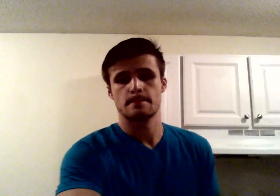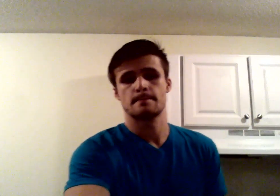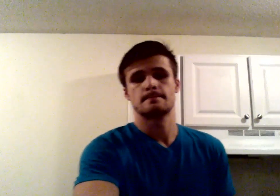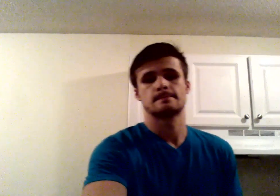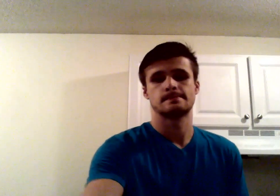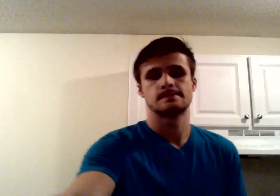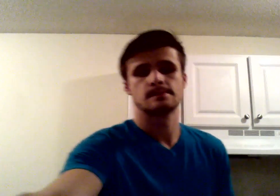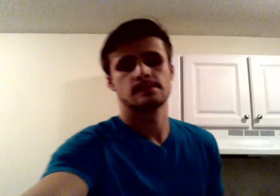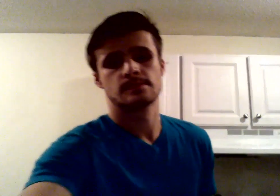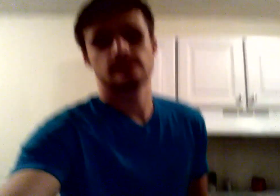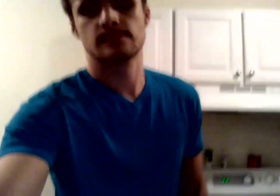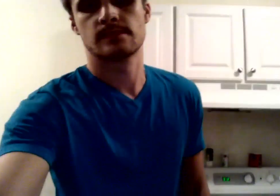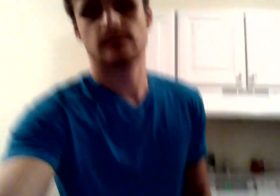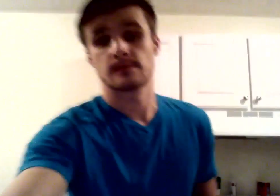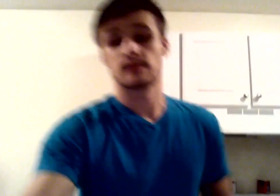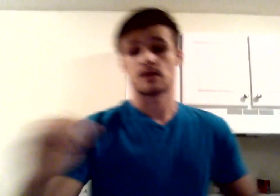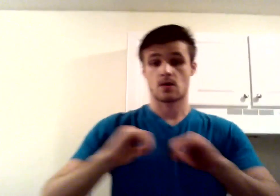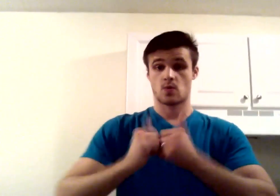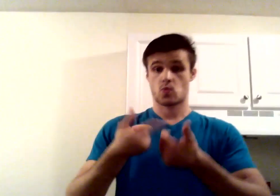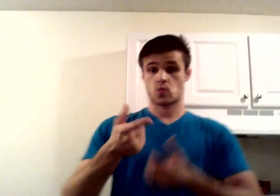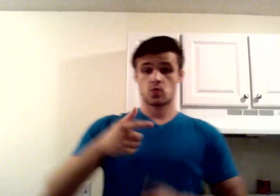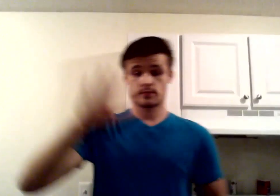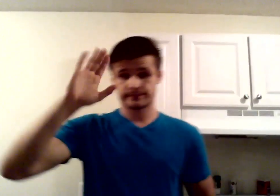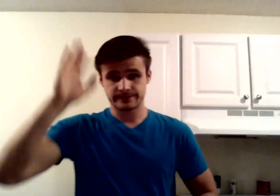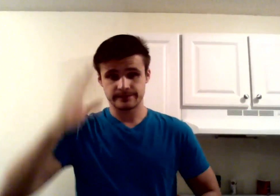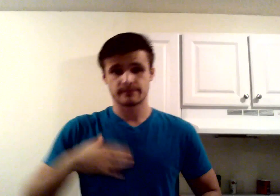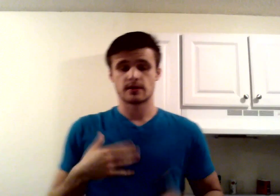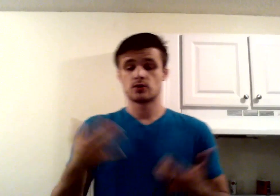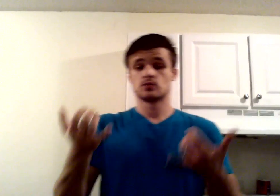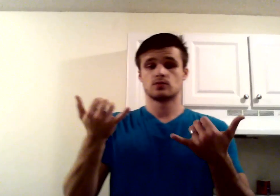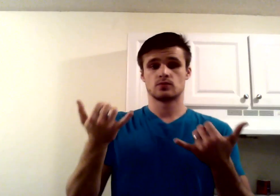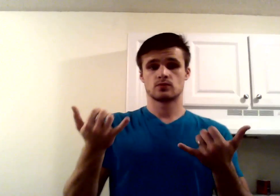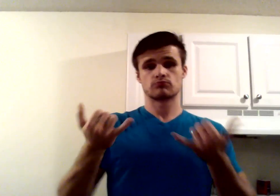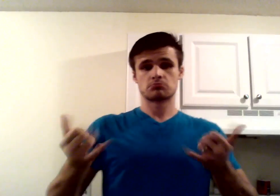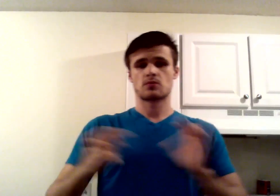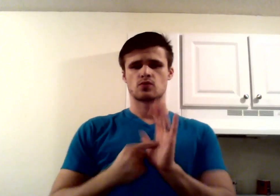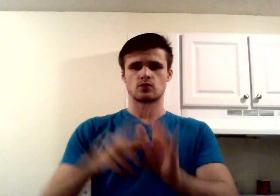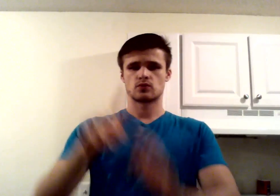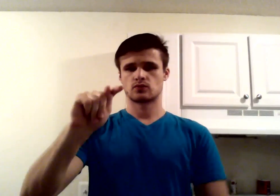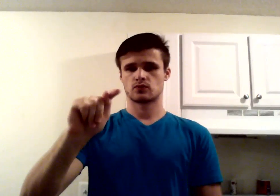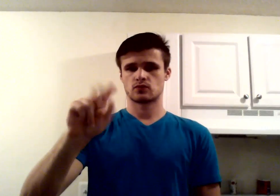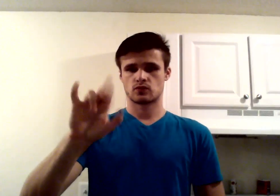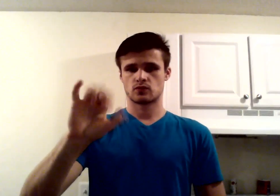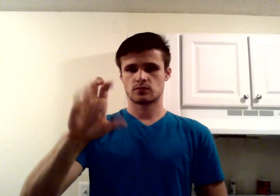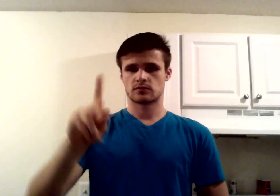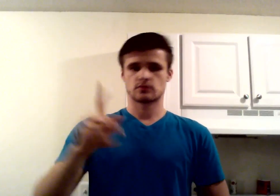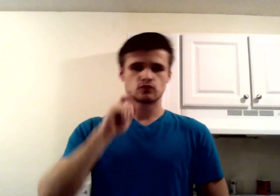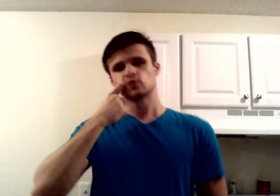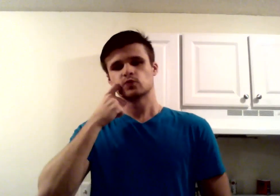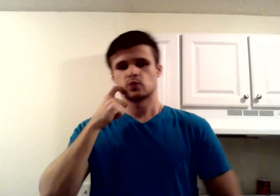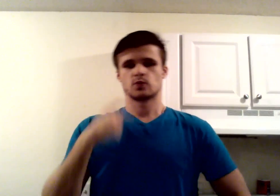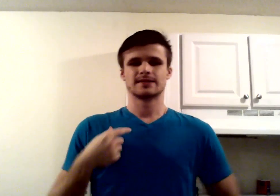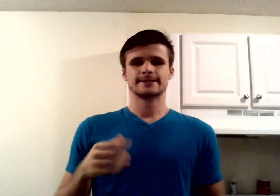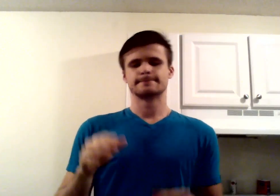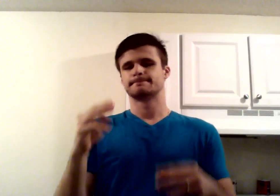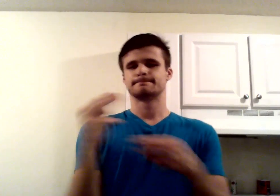How you doing, guys? Welcome to Tricklandia. My name is Aliko, and today I want to show you a very cool trick done with the numbers. It's kind of math magic trick, and you're